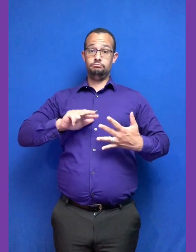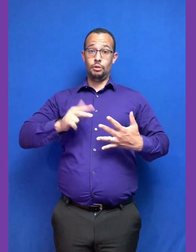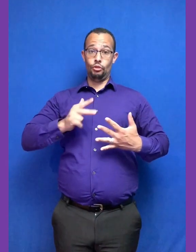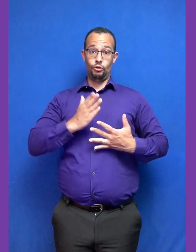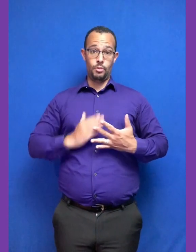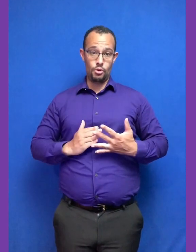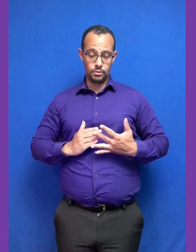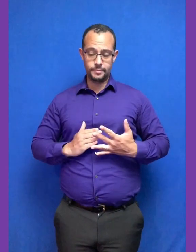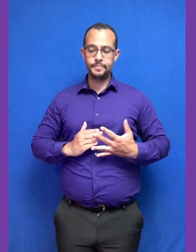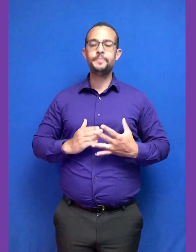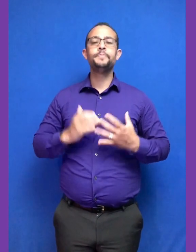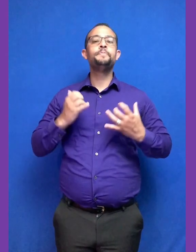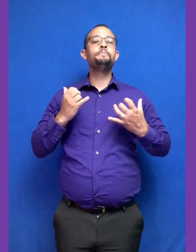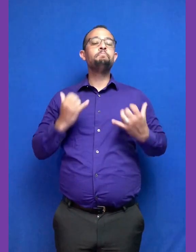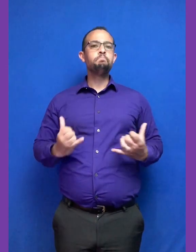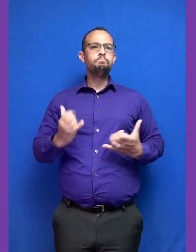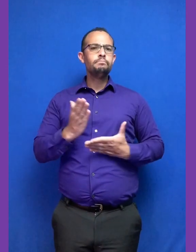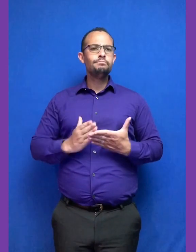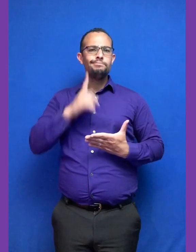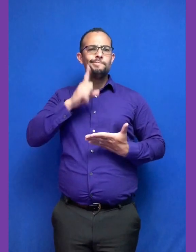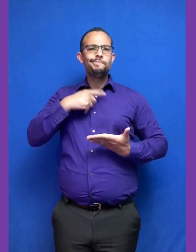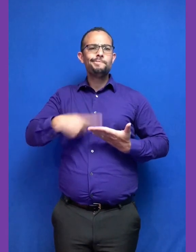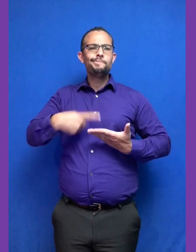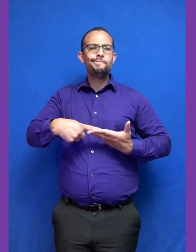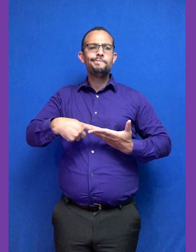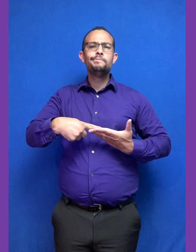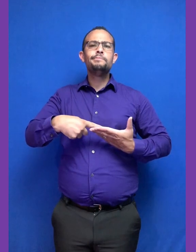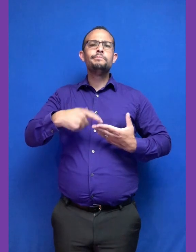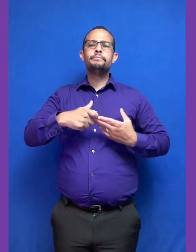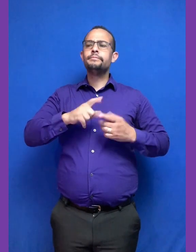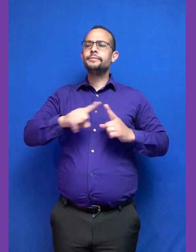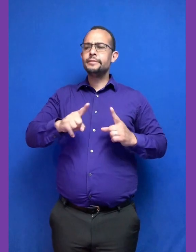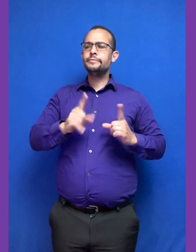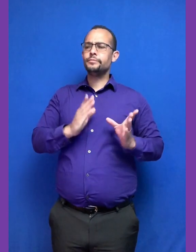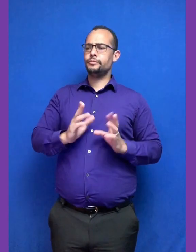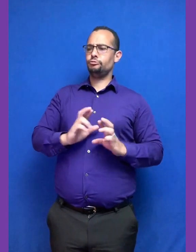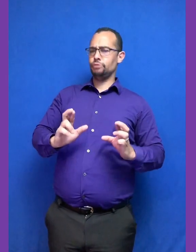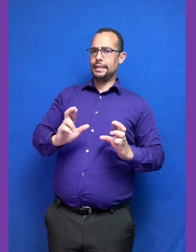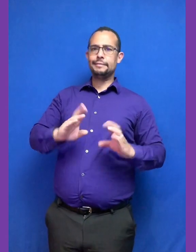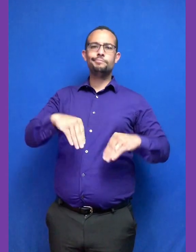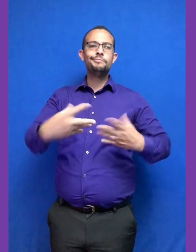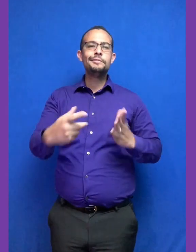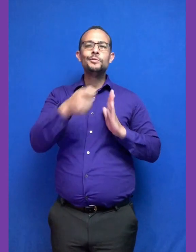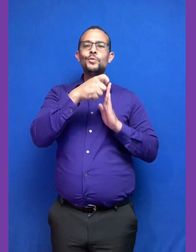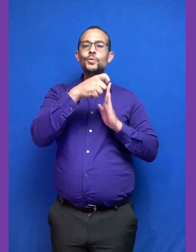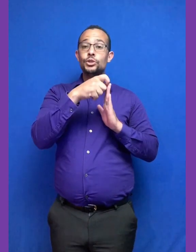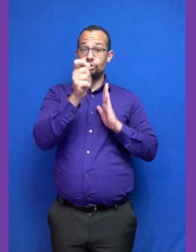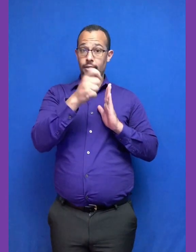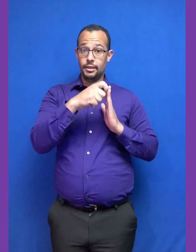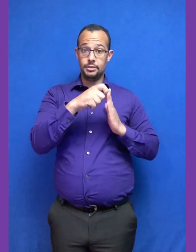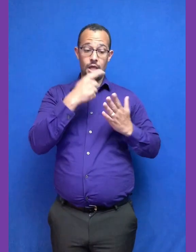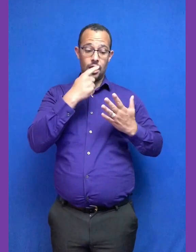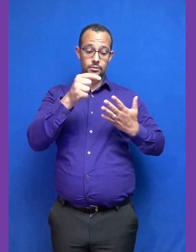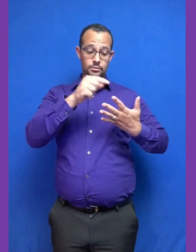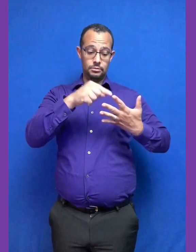and in this presentation we will provide you with multiple checklists to go over line